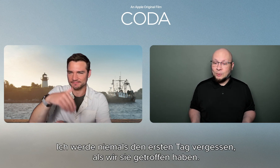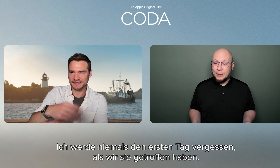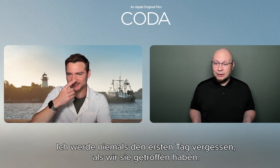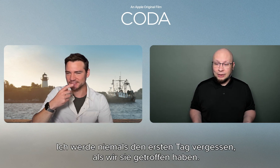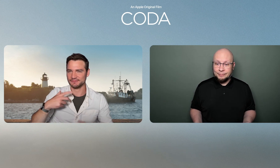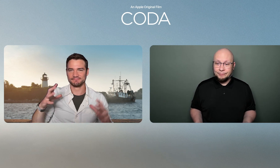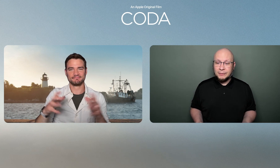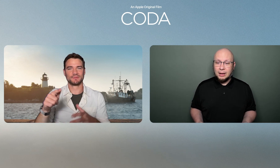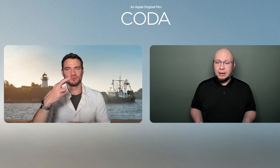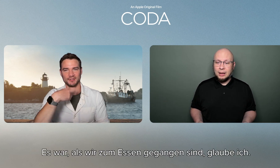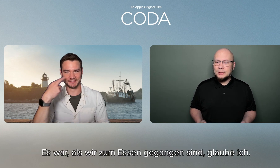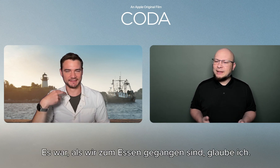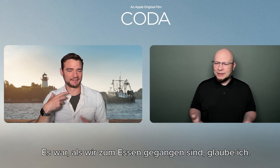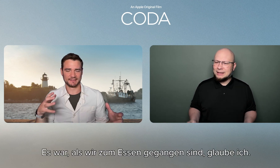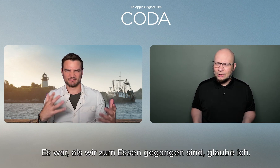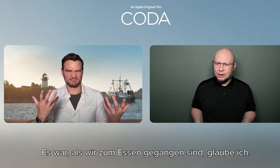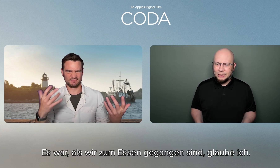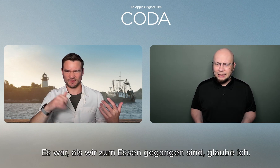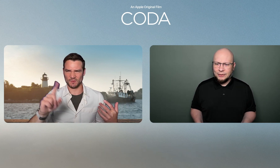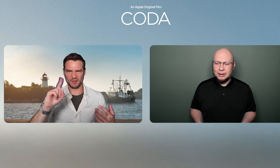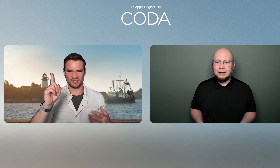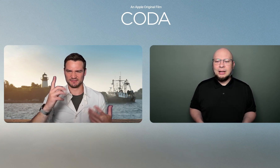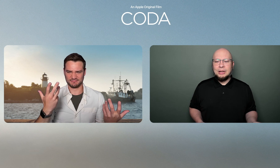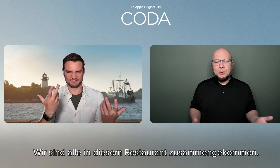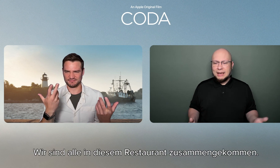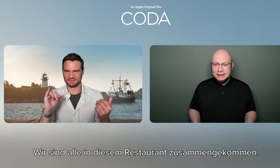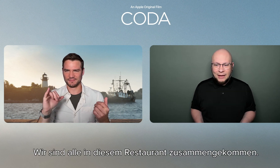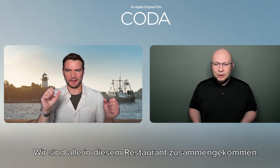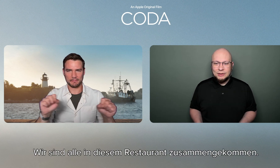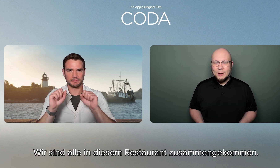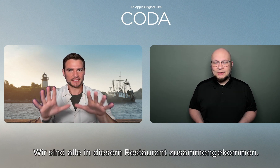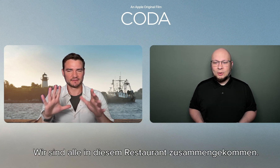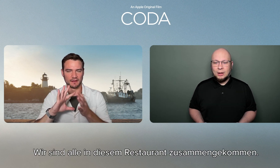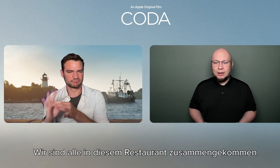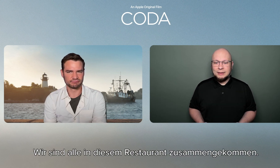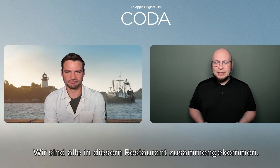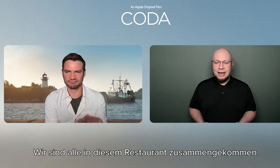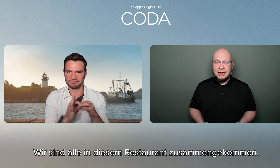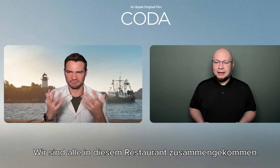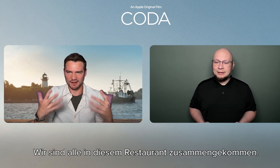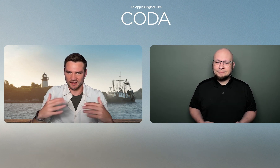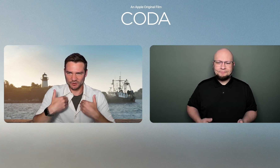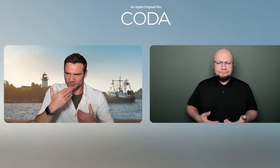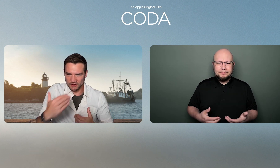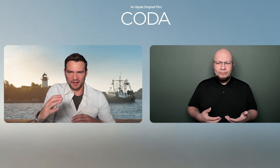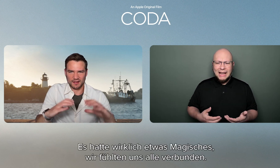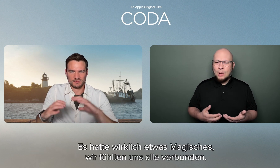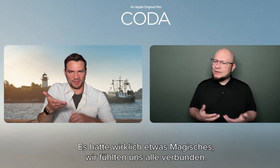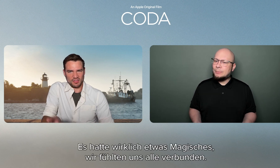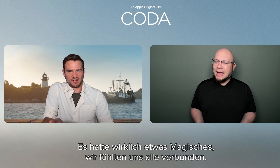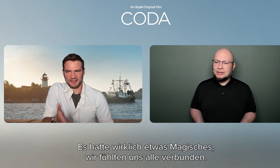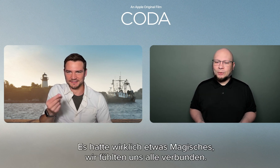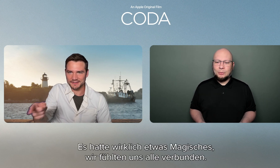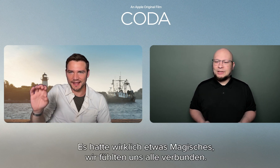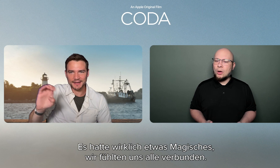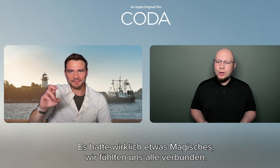first day that we met her. I think it was at a dinner, I believe. We got together at this restaurant and it was